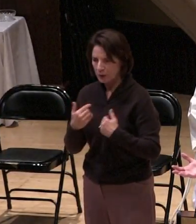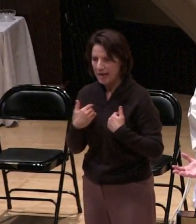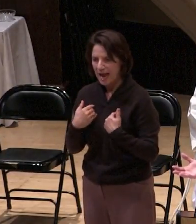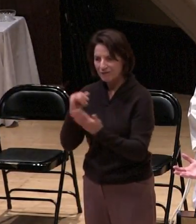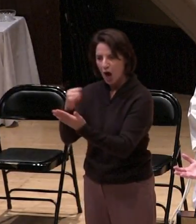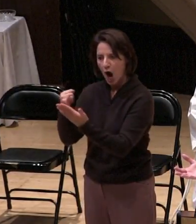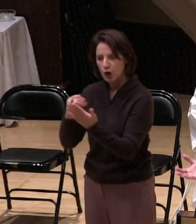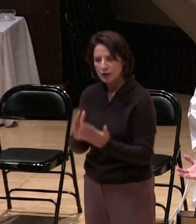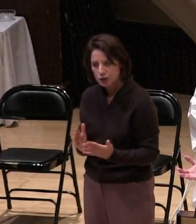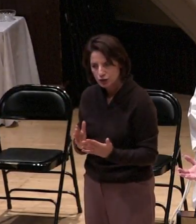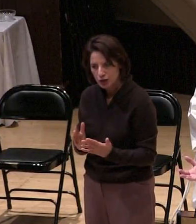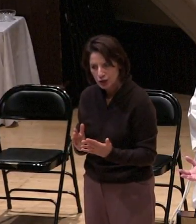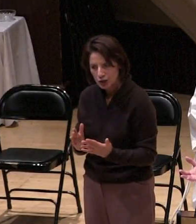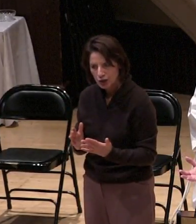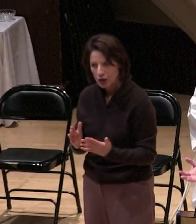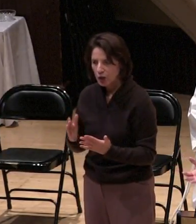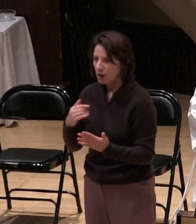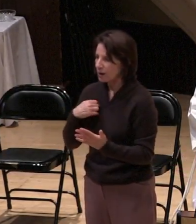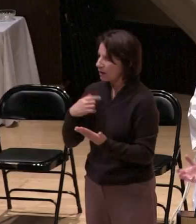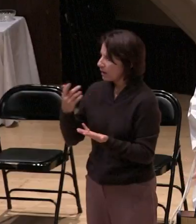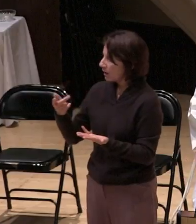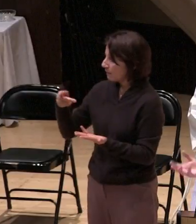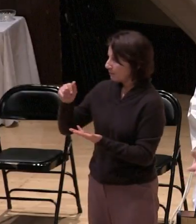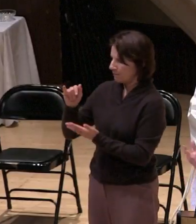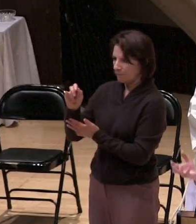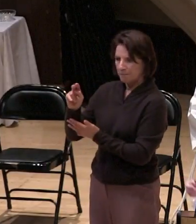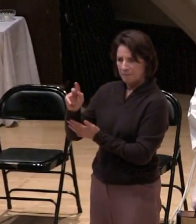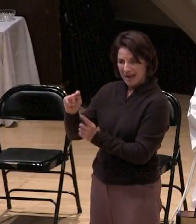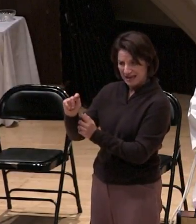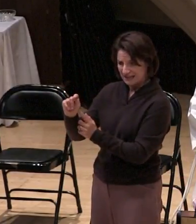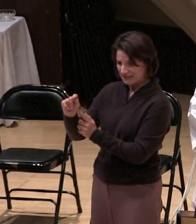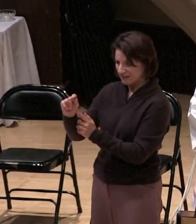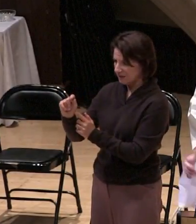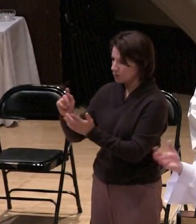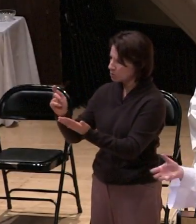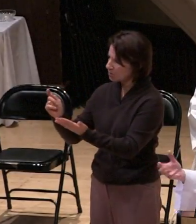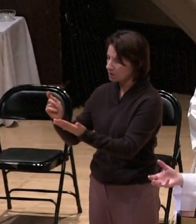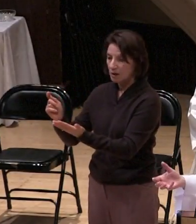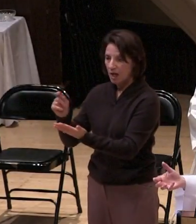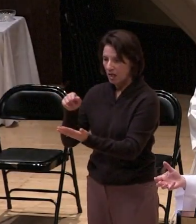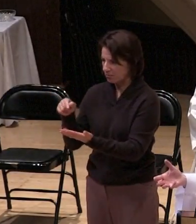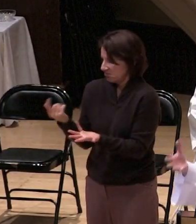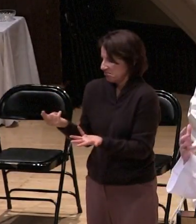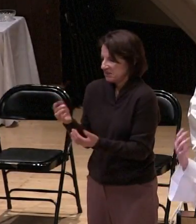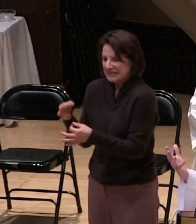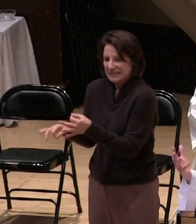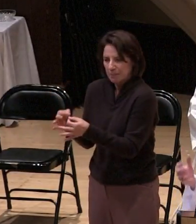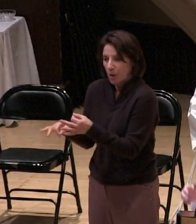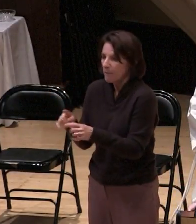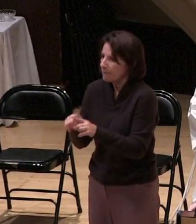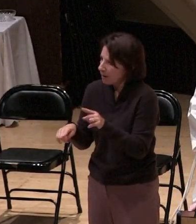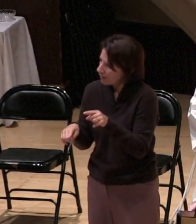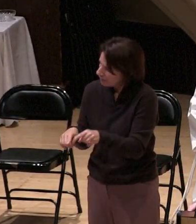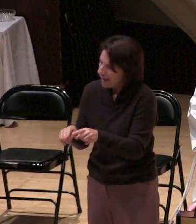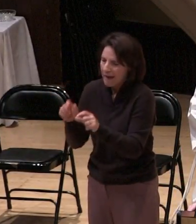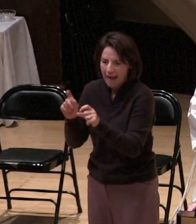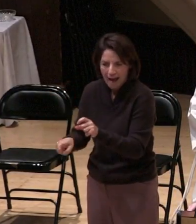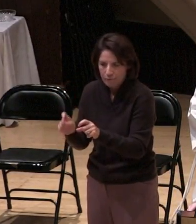called to paint. You can take them and put them somewhere without anything to color with, and they would make it out of the dirt. They just have to